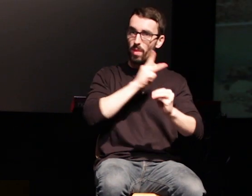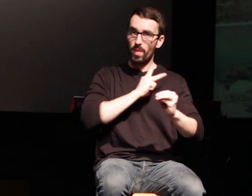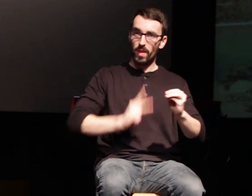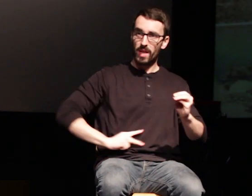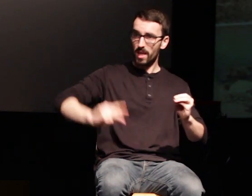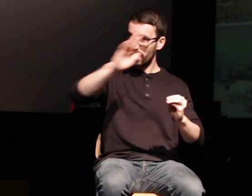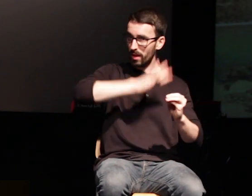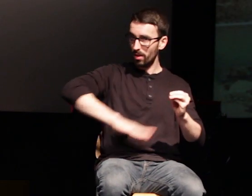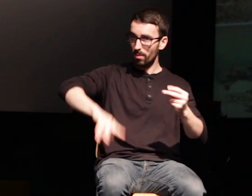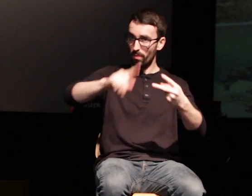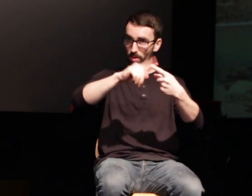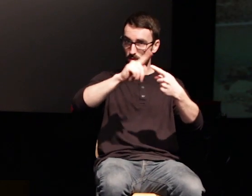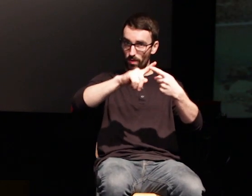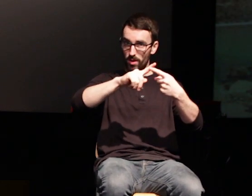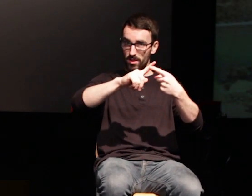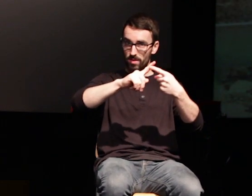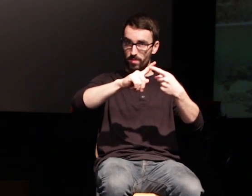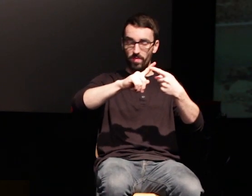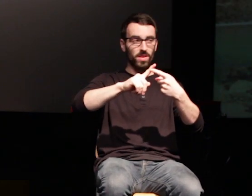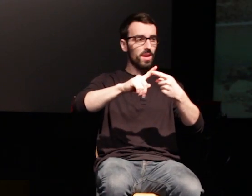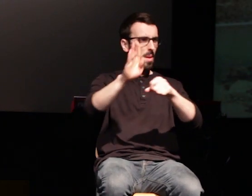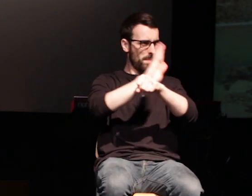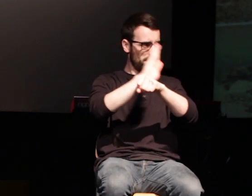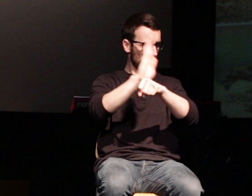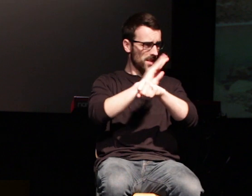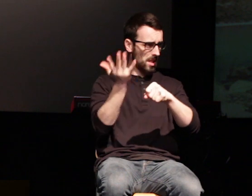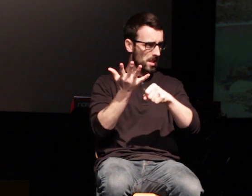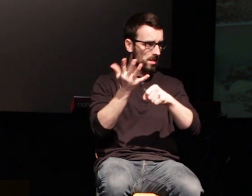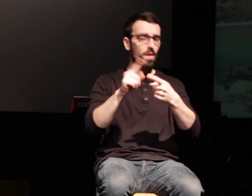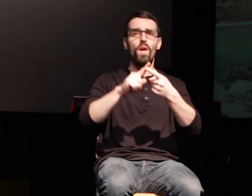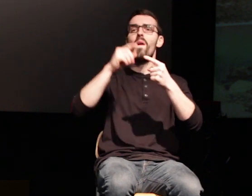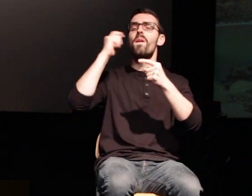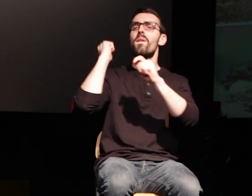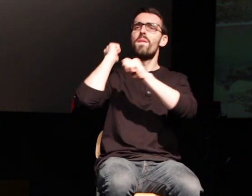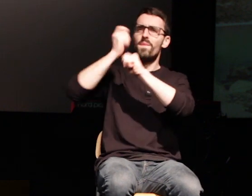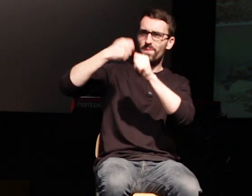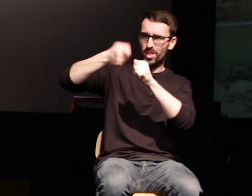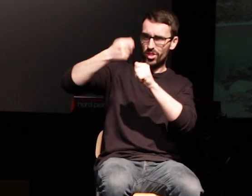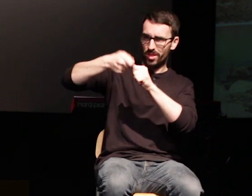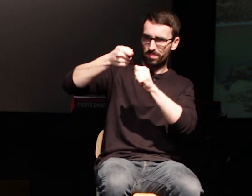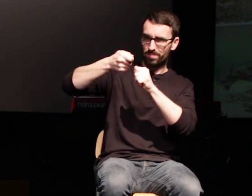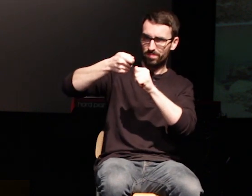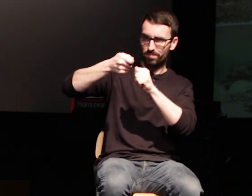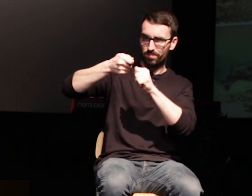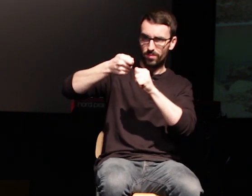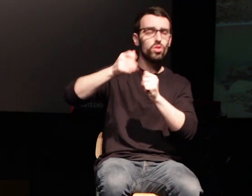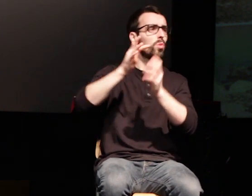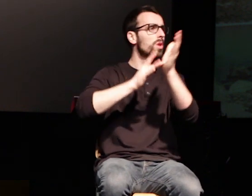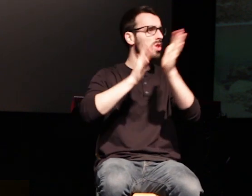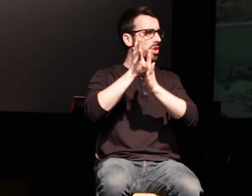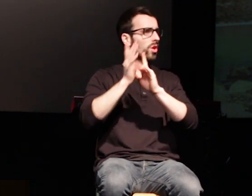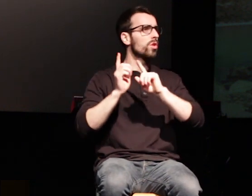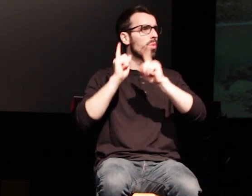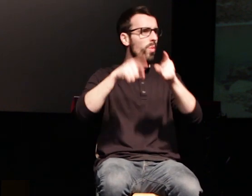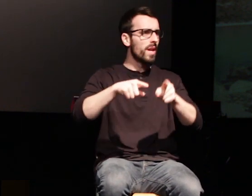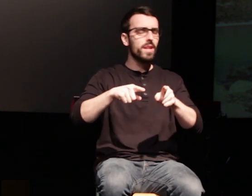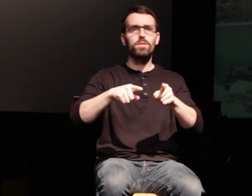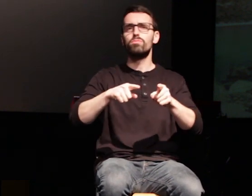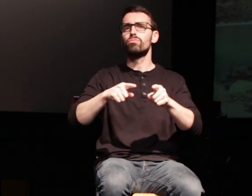fishing. We talked about this a couple weeks ago. When Jesus came, he showed up on the shore and he looked at, Simon and Andrew